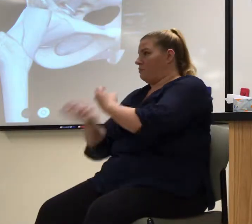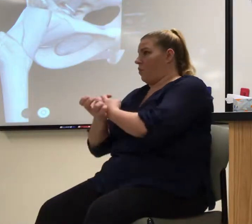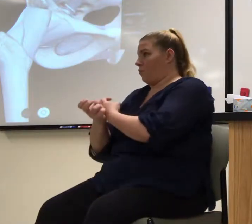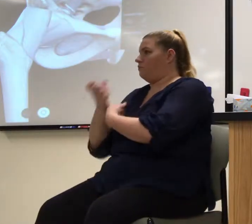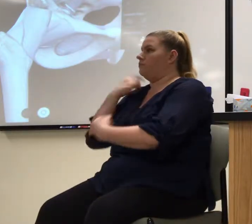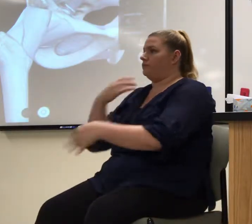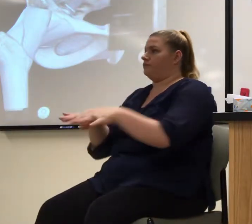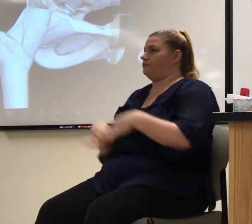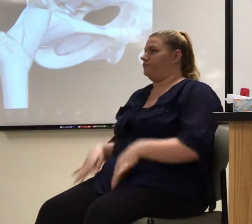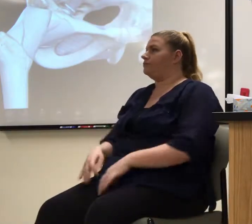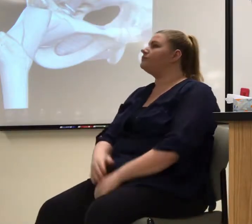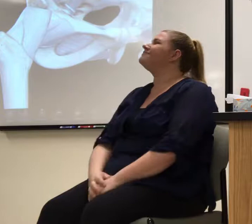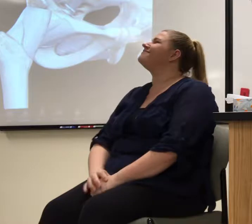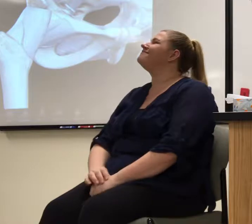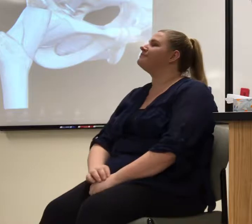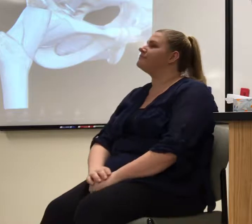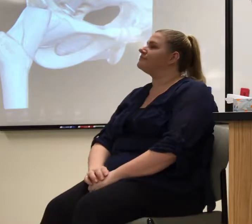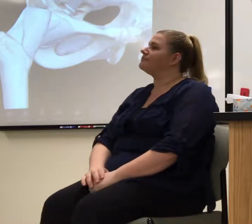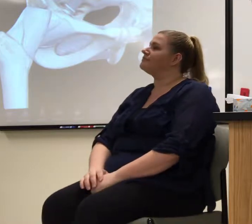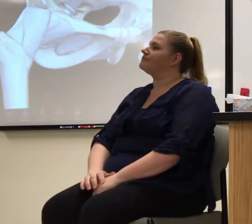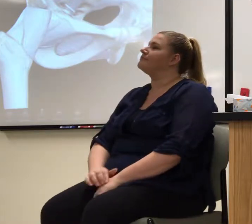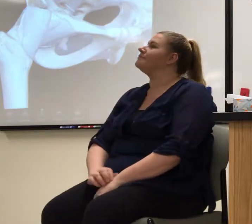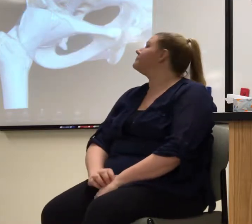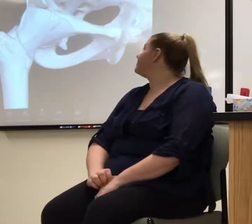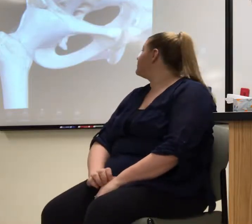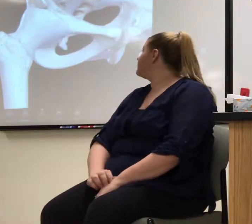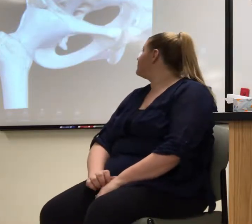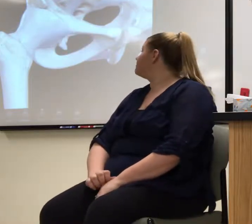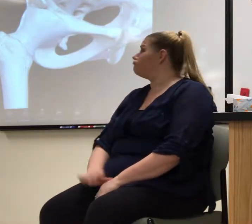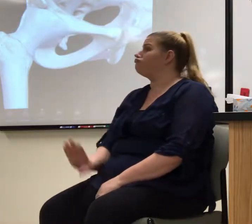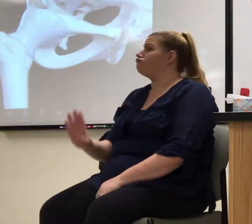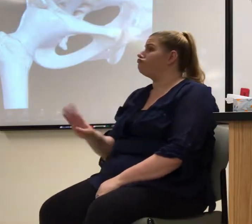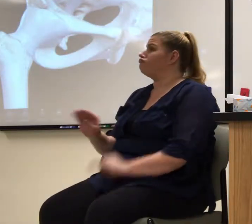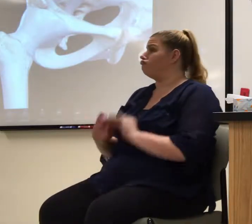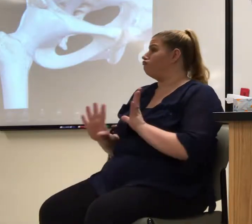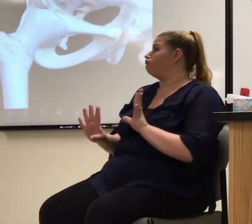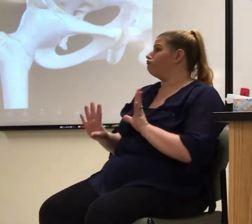Remove discover. Turn off the